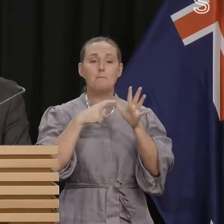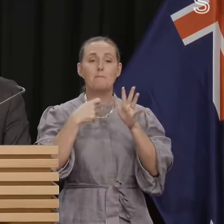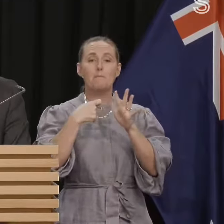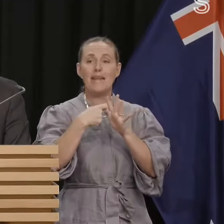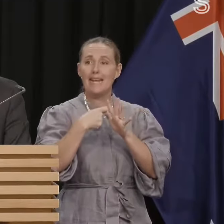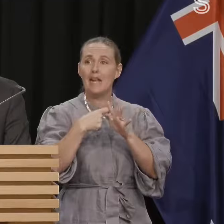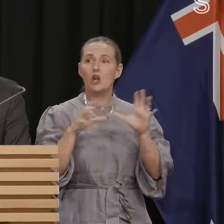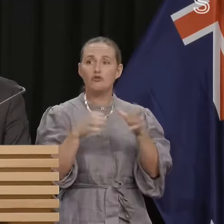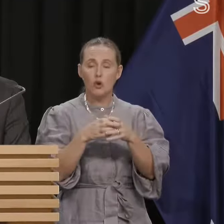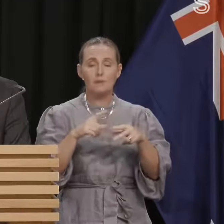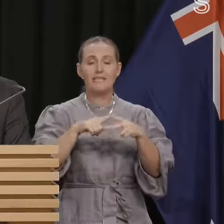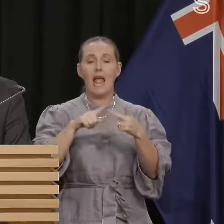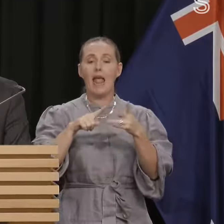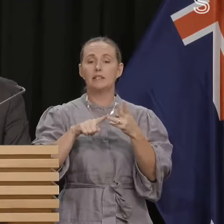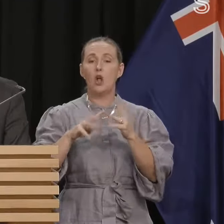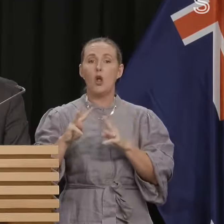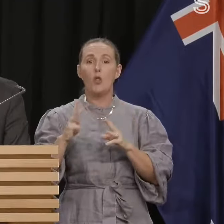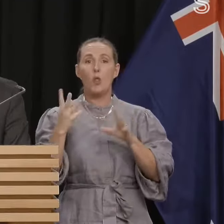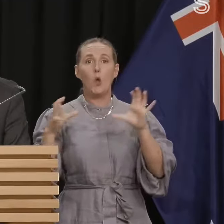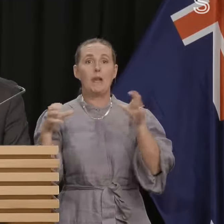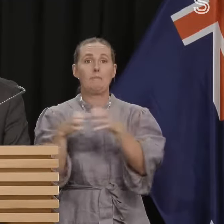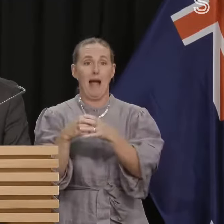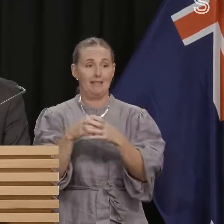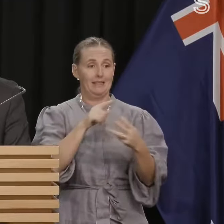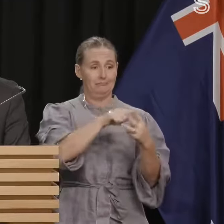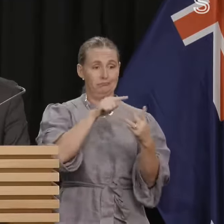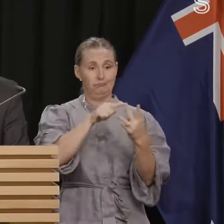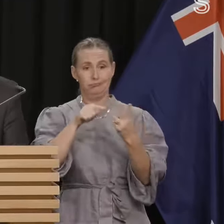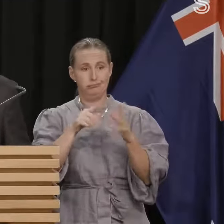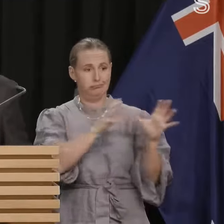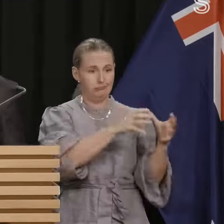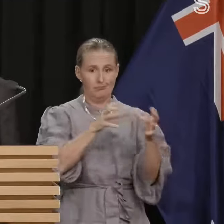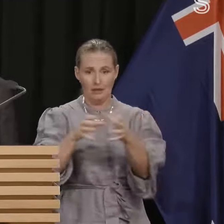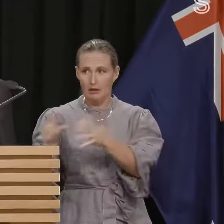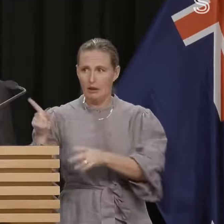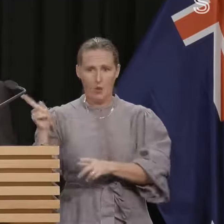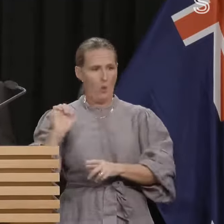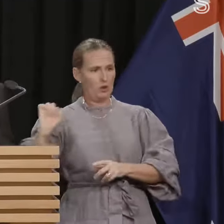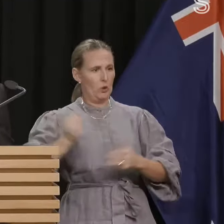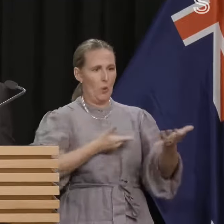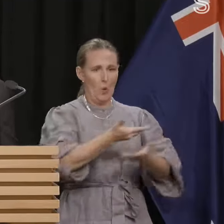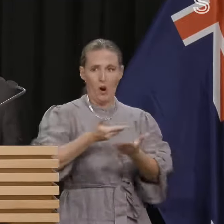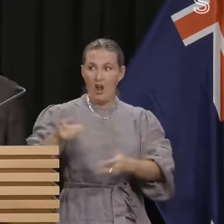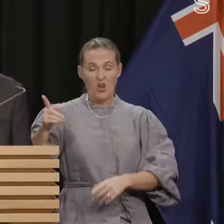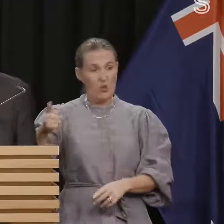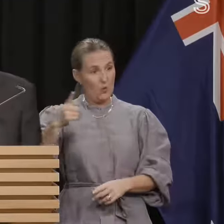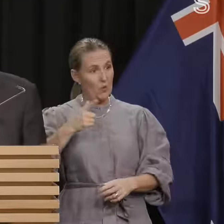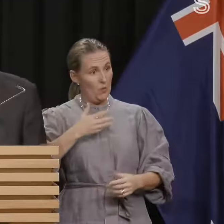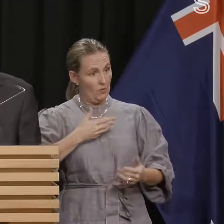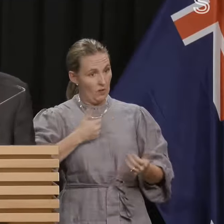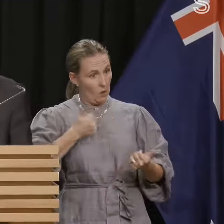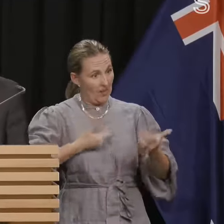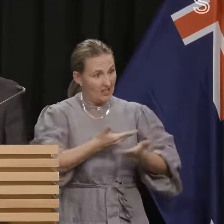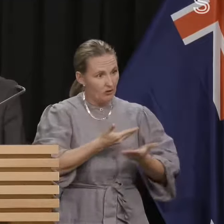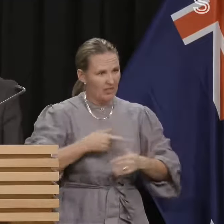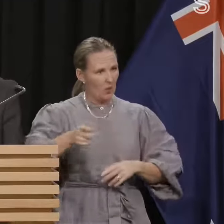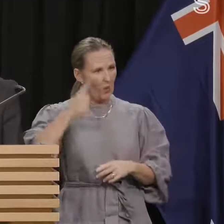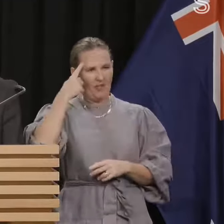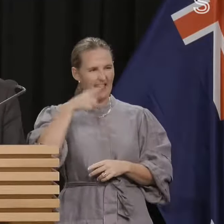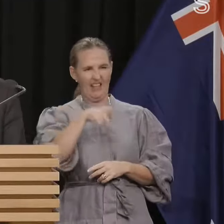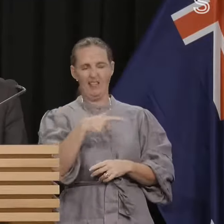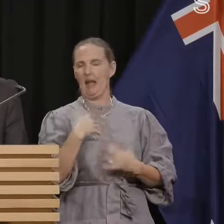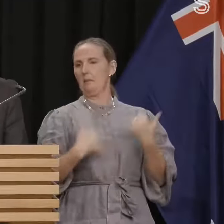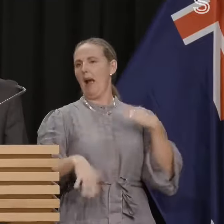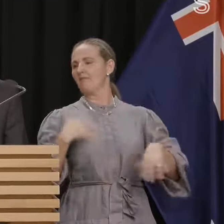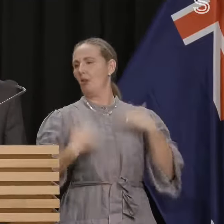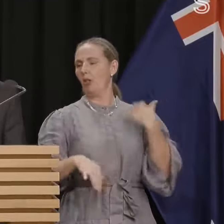mean, have your interactions ever been useful? They're sort of well paid pains in the arse. To be honest, I haven't actually had a lot of